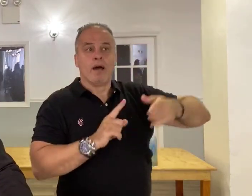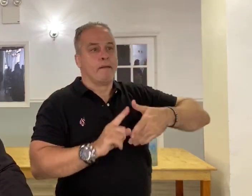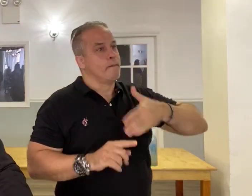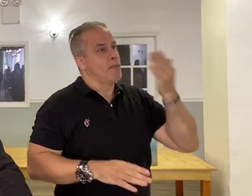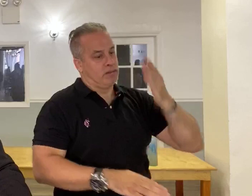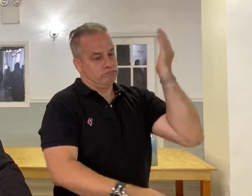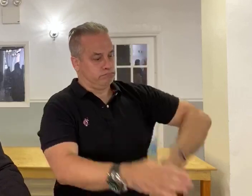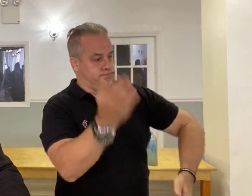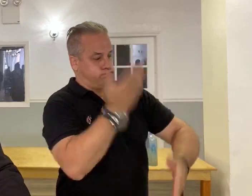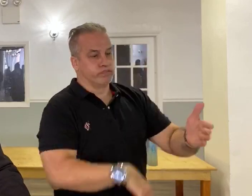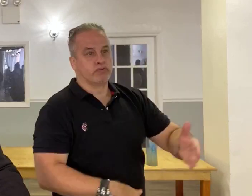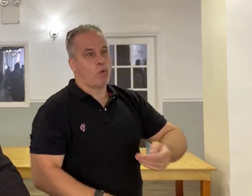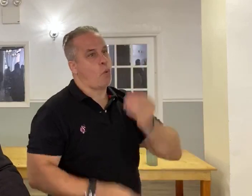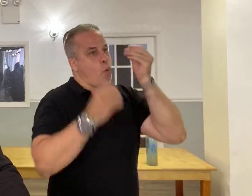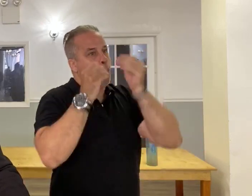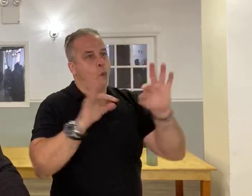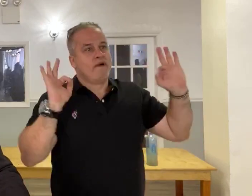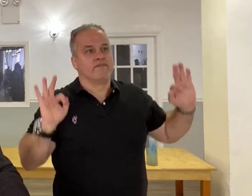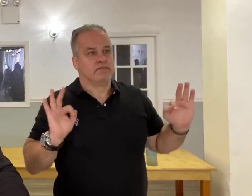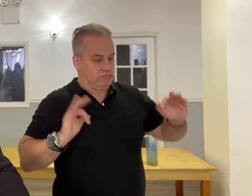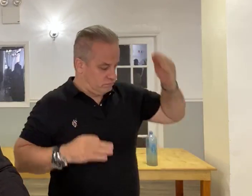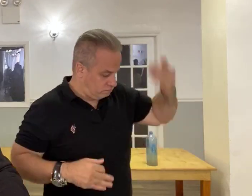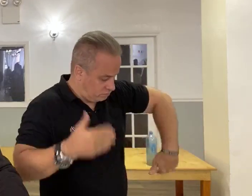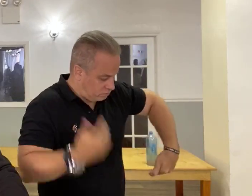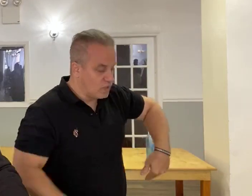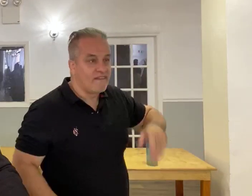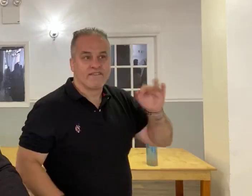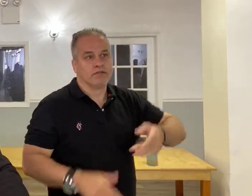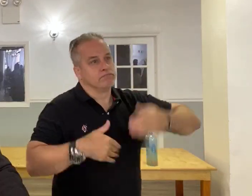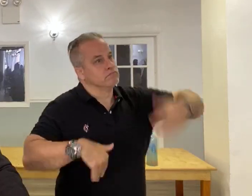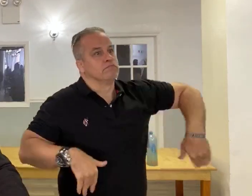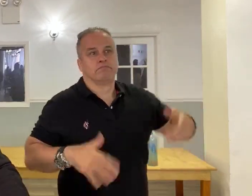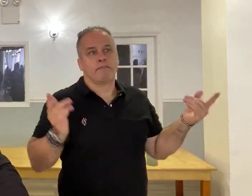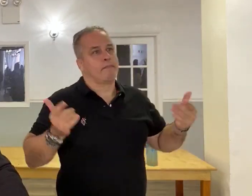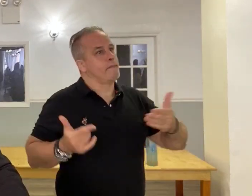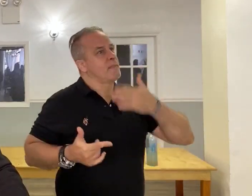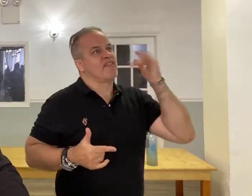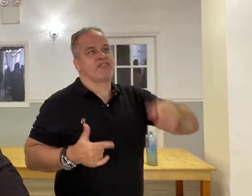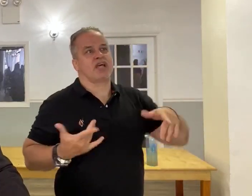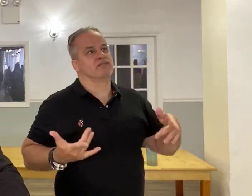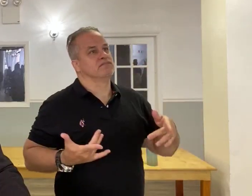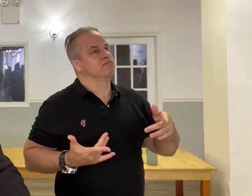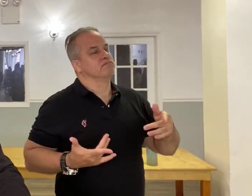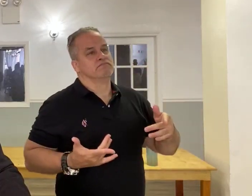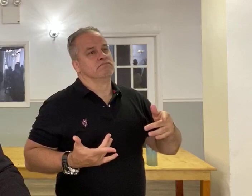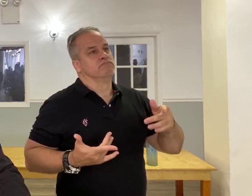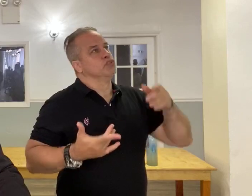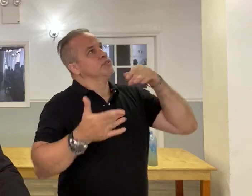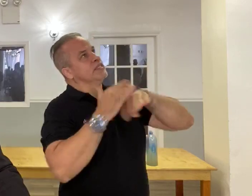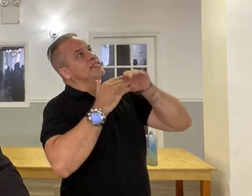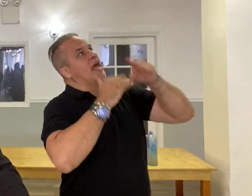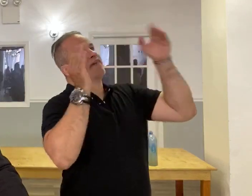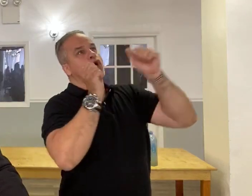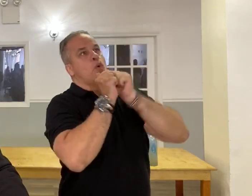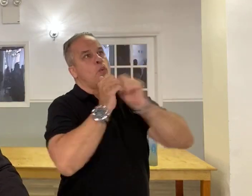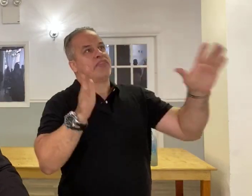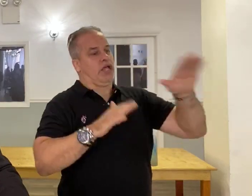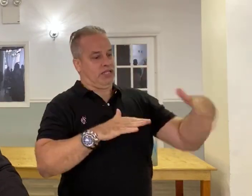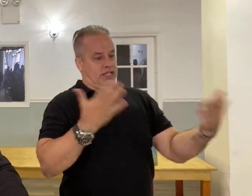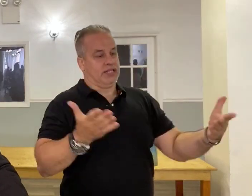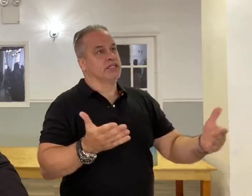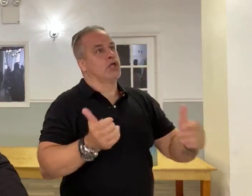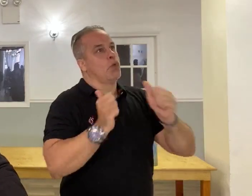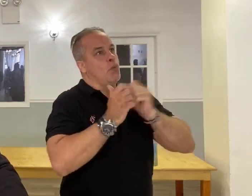better for thee to enter into life halt or maimed, rather than having two hands or